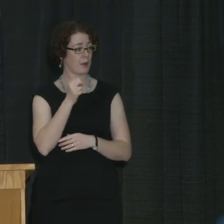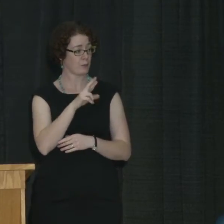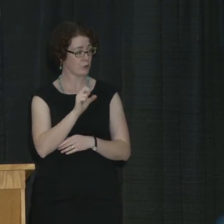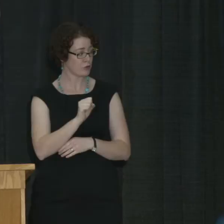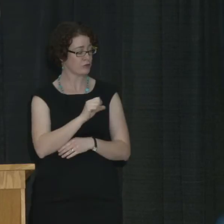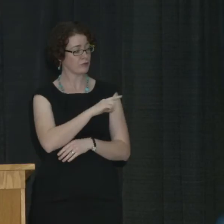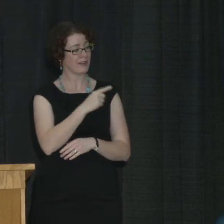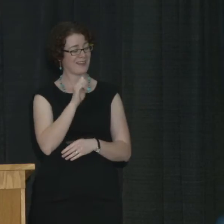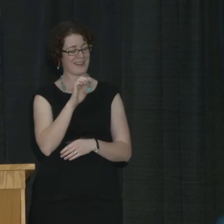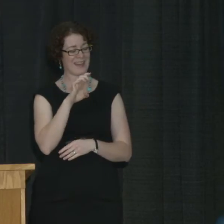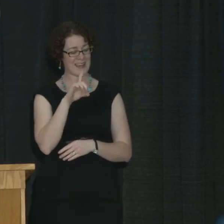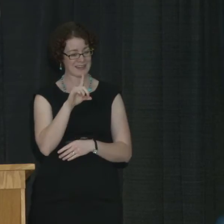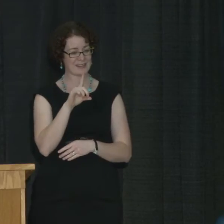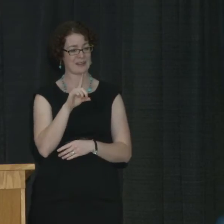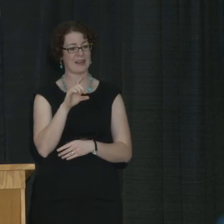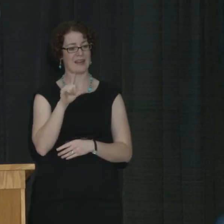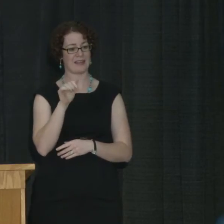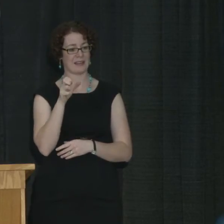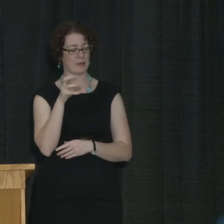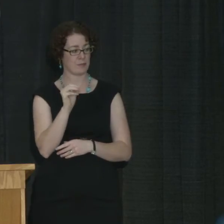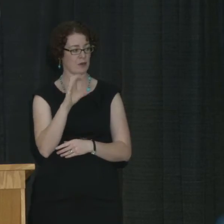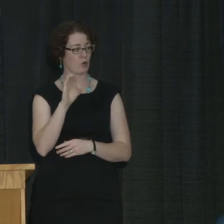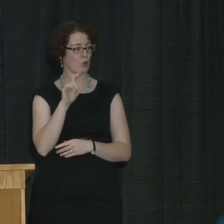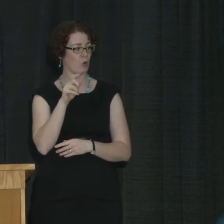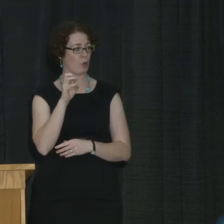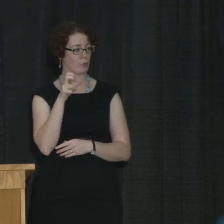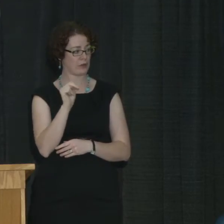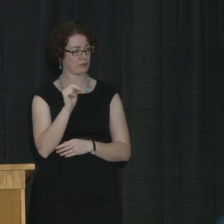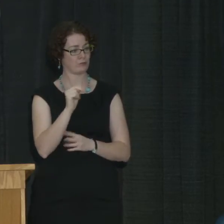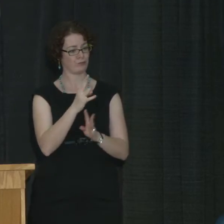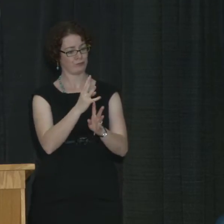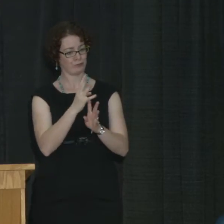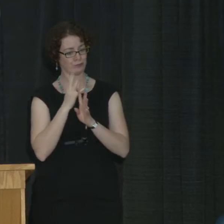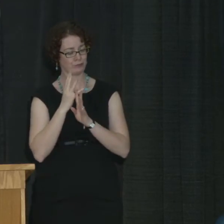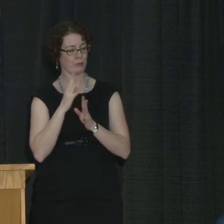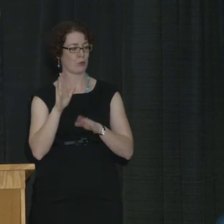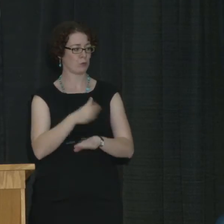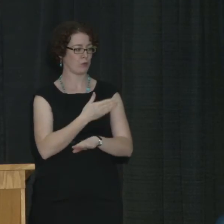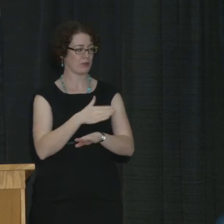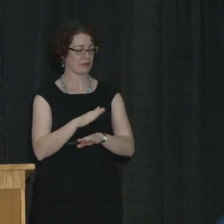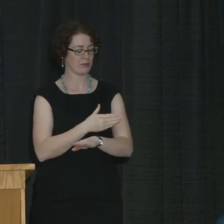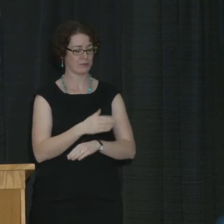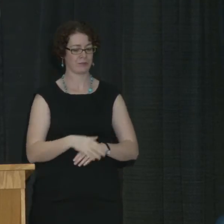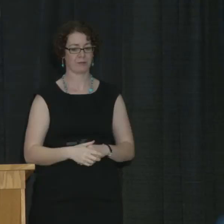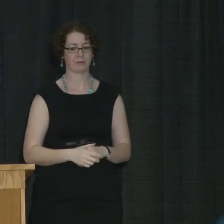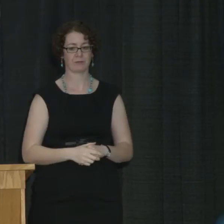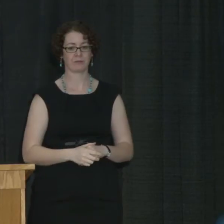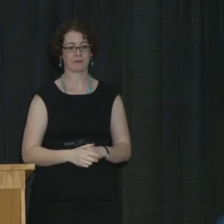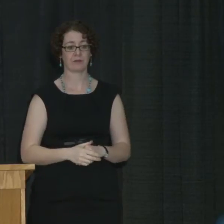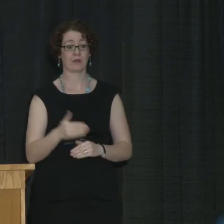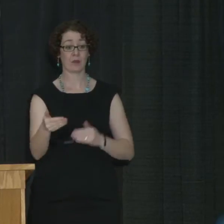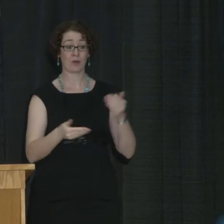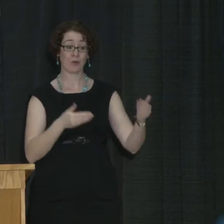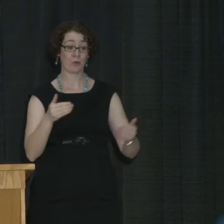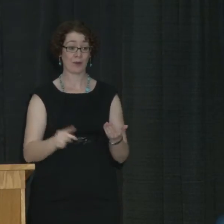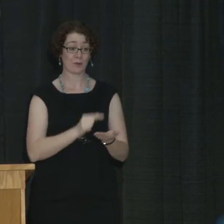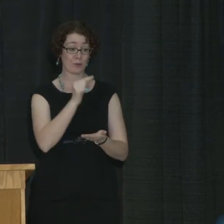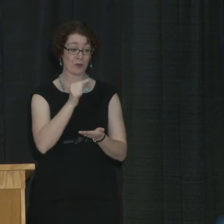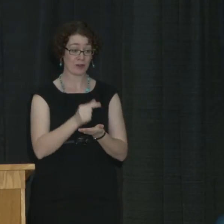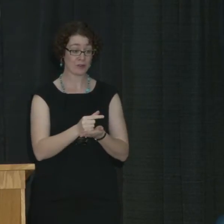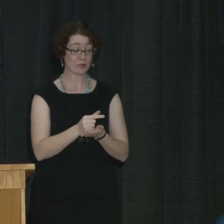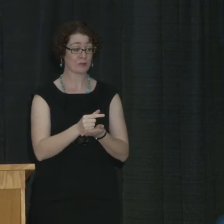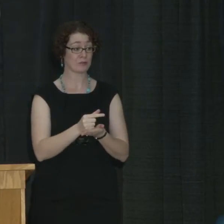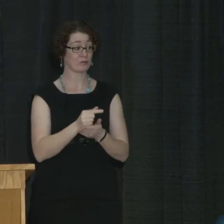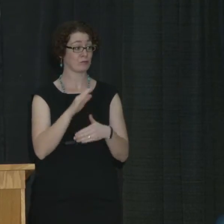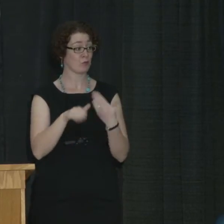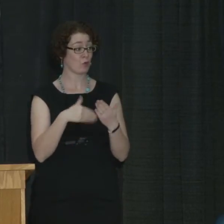and his grandson, Liam Coleman, for the inspirational processional music. Welcome graduates and those who